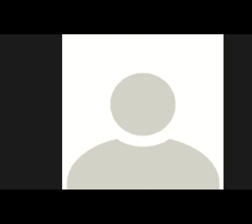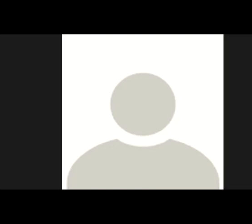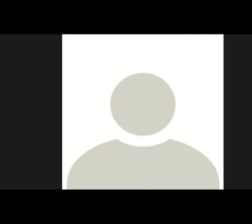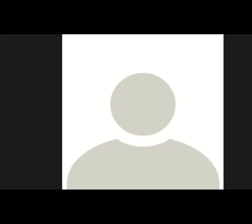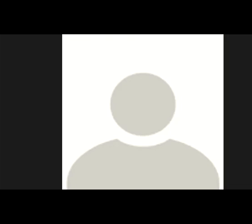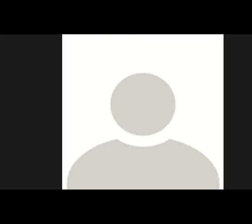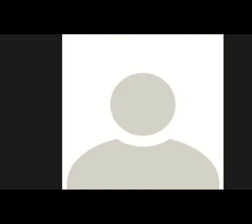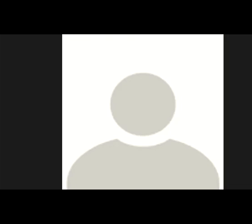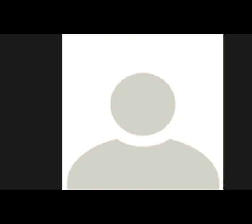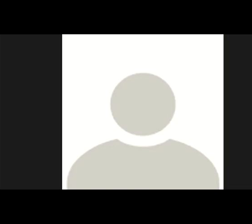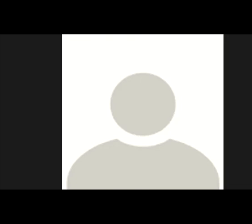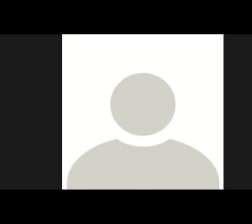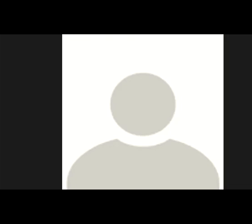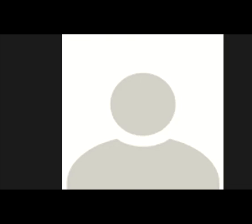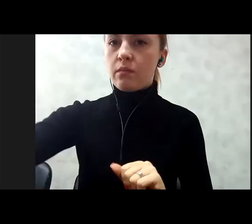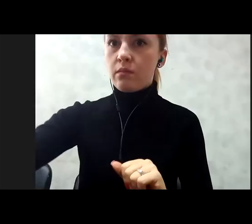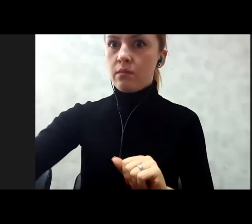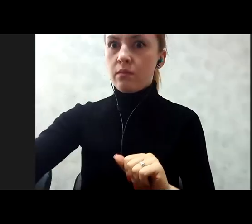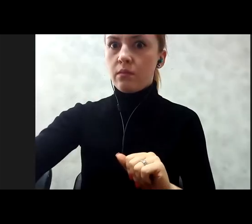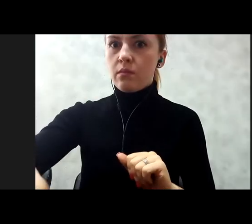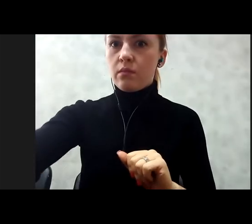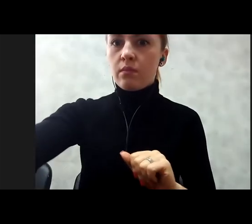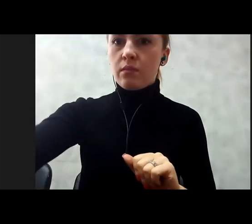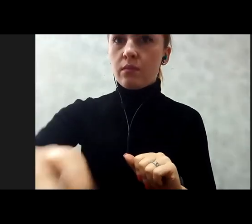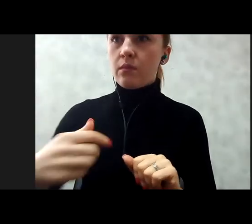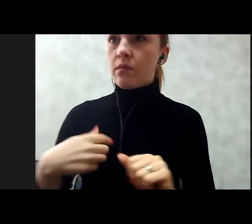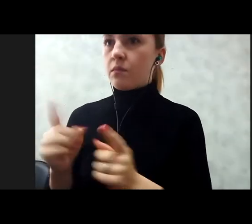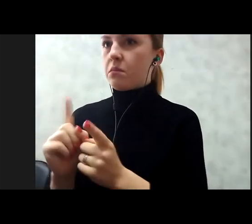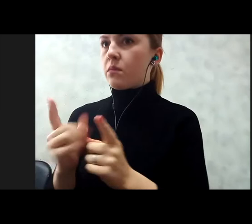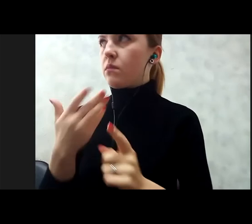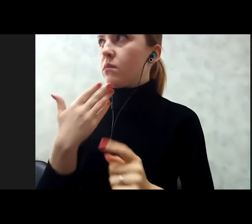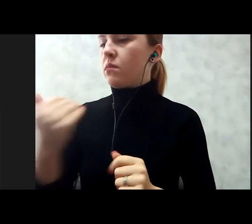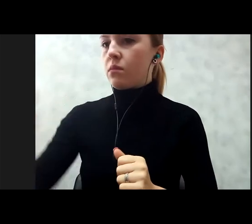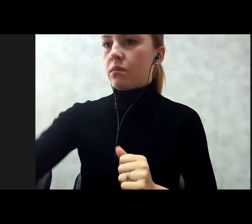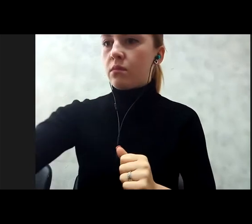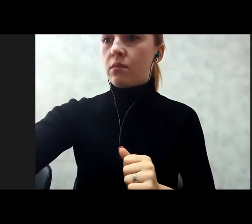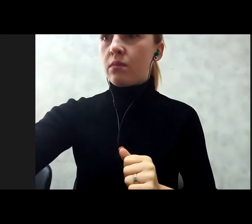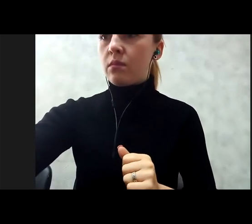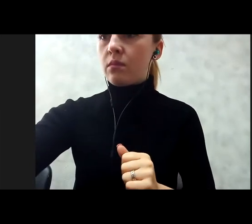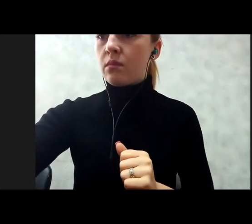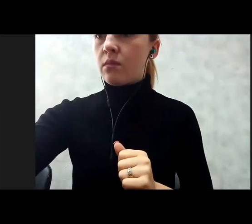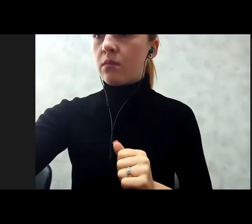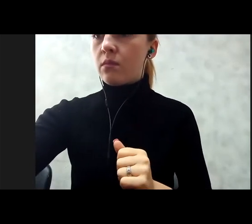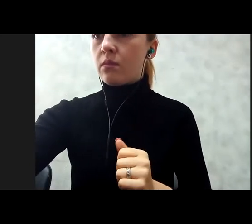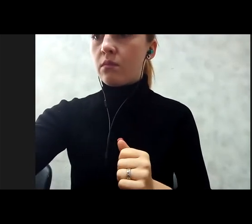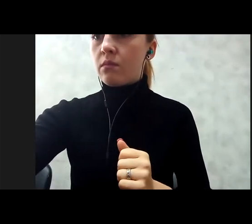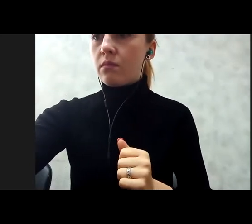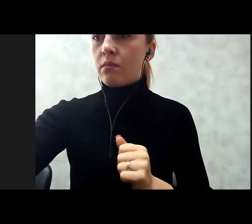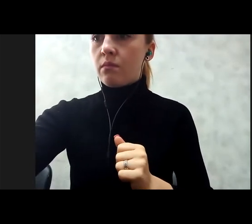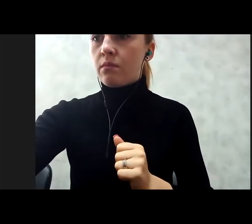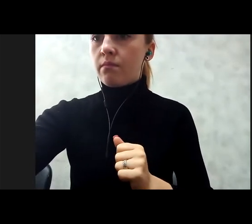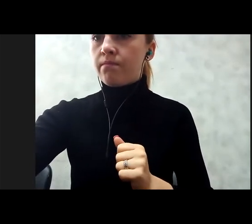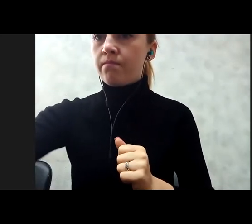2020 local elections in Ukraine, lessons learned and recommendations. We are joined by 6 panelists for